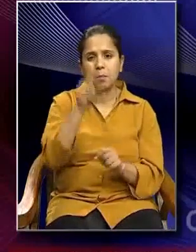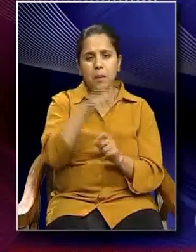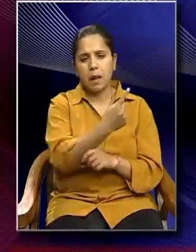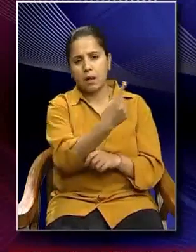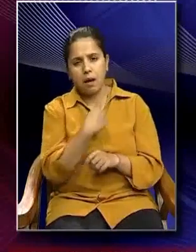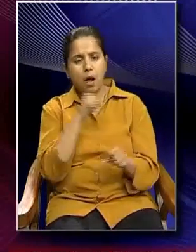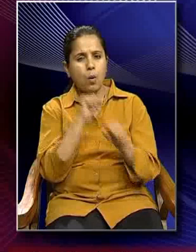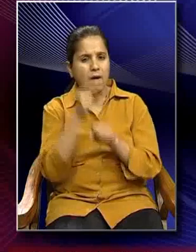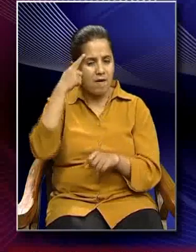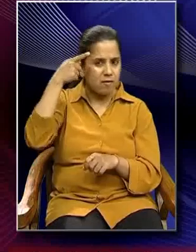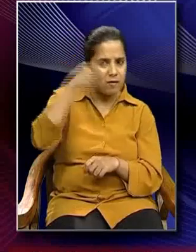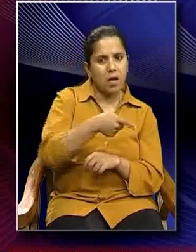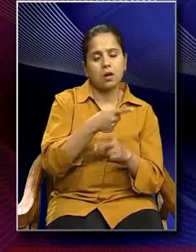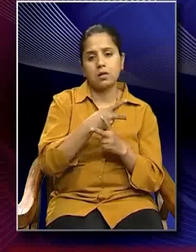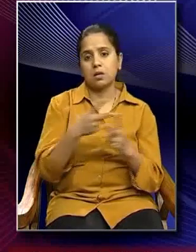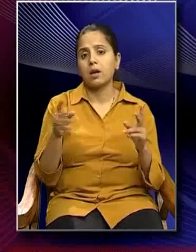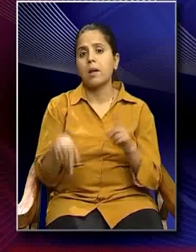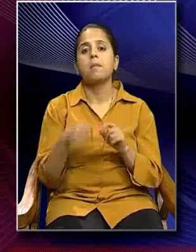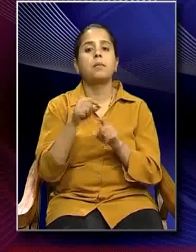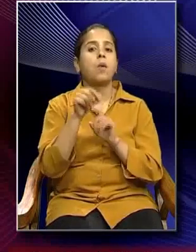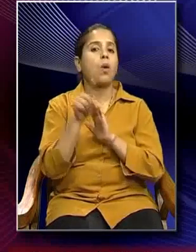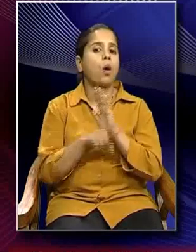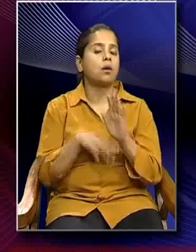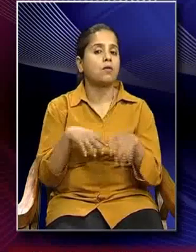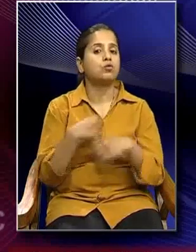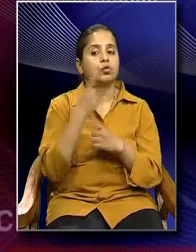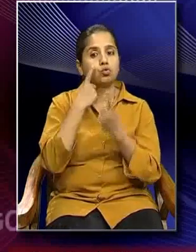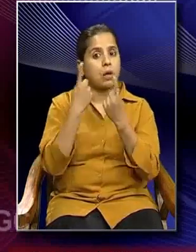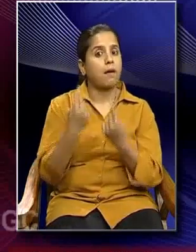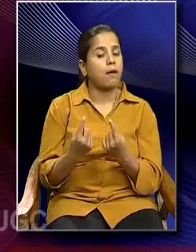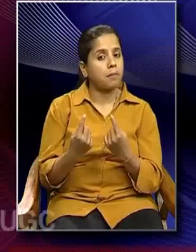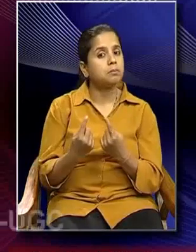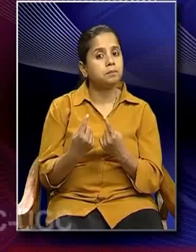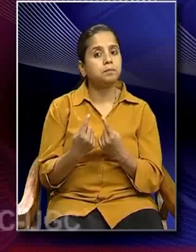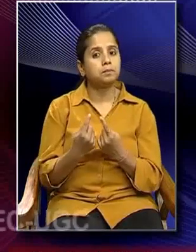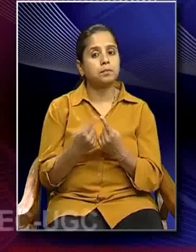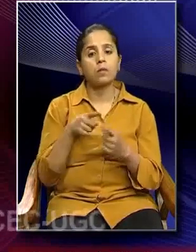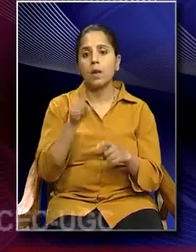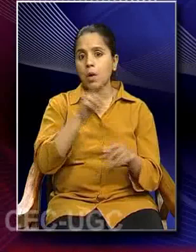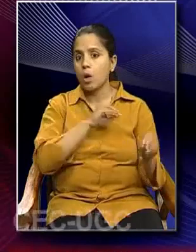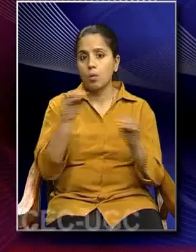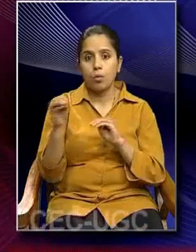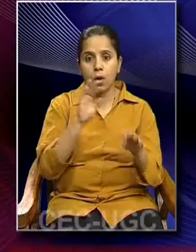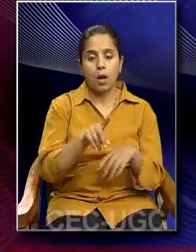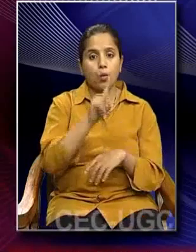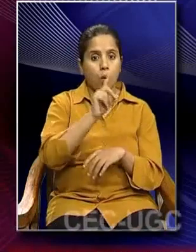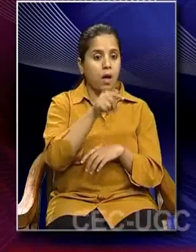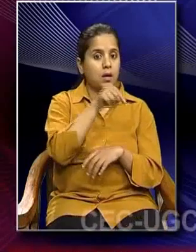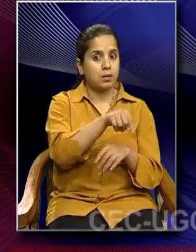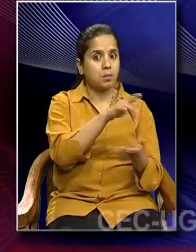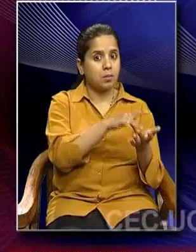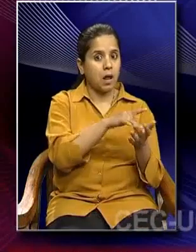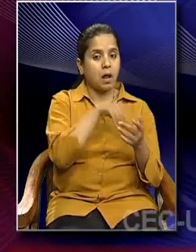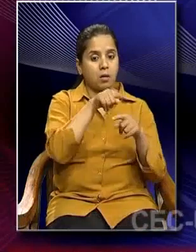gradually policies have been framed to check the movement of people from one